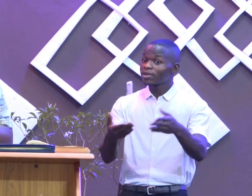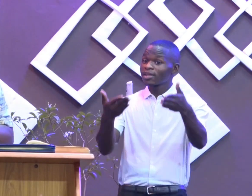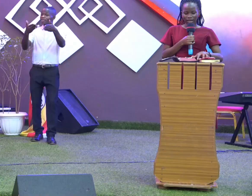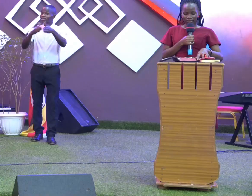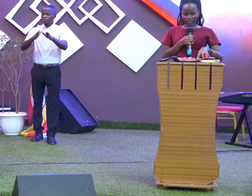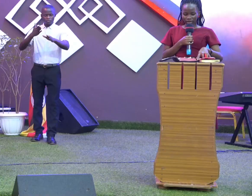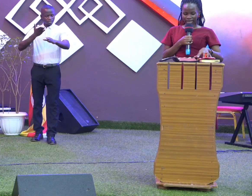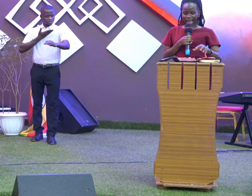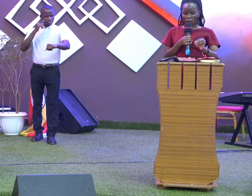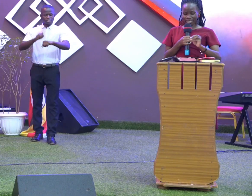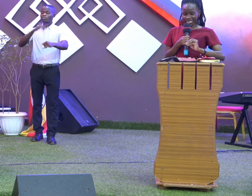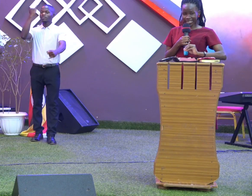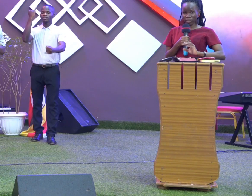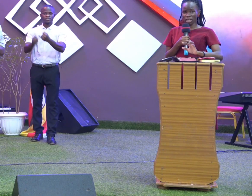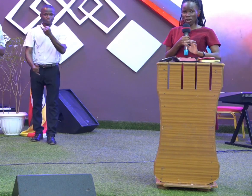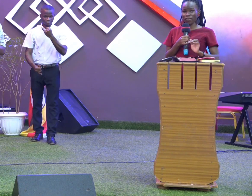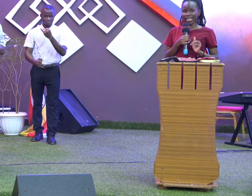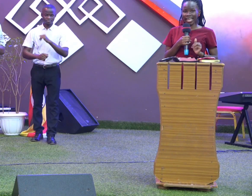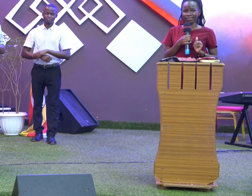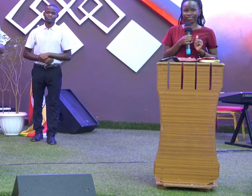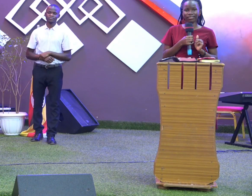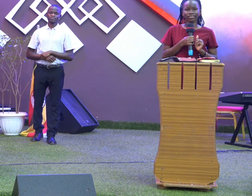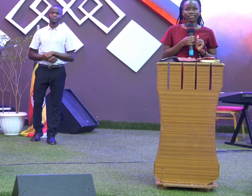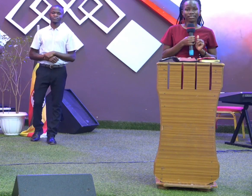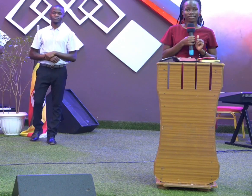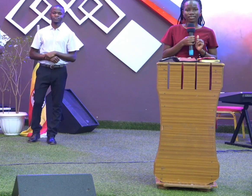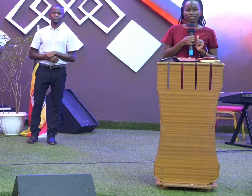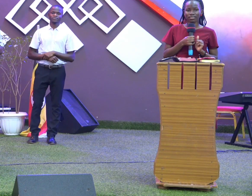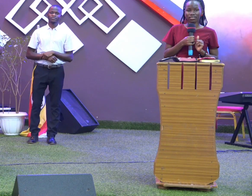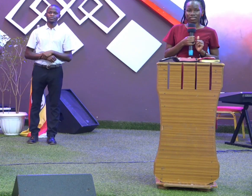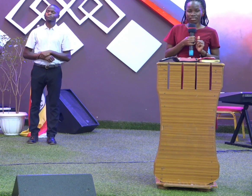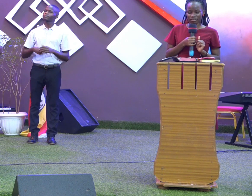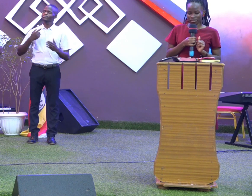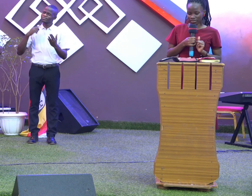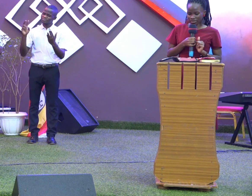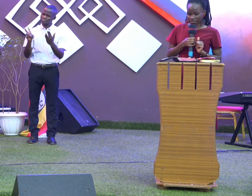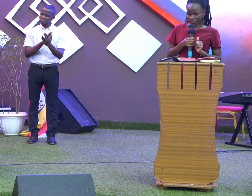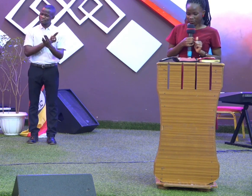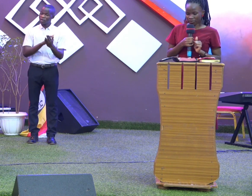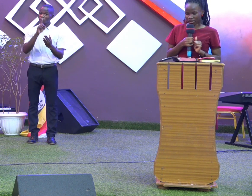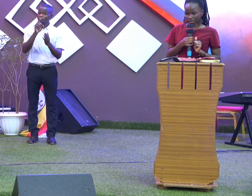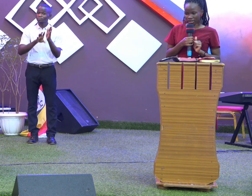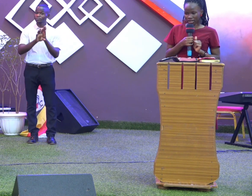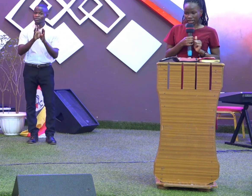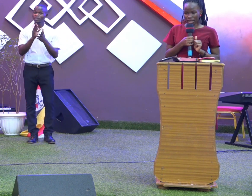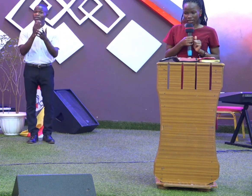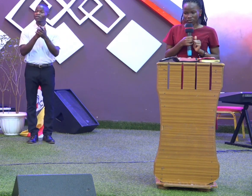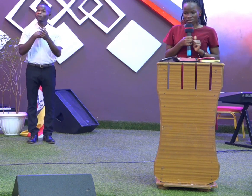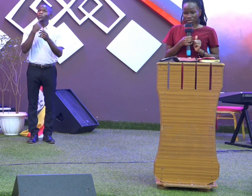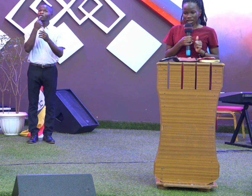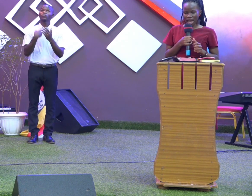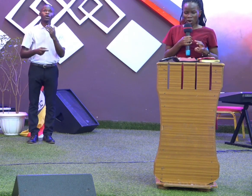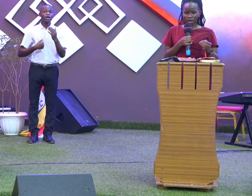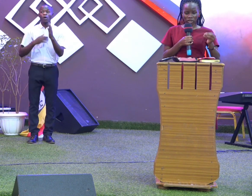ekiseera kukome. Likewise, death is going to have an end. Nasoma olunyiriri olumusijjukira we lulinga lugamba abantu bali egomba okufa nga